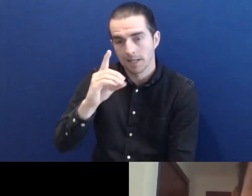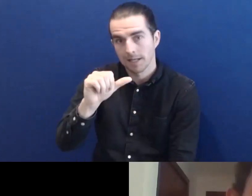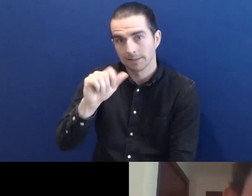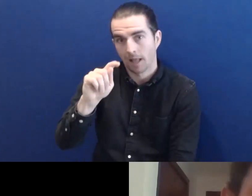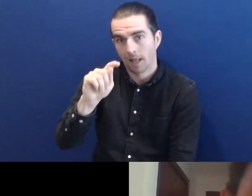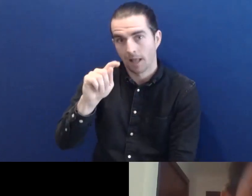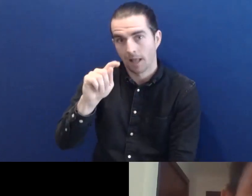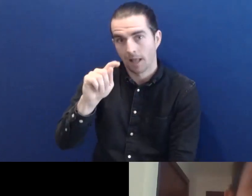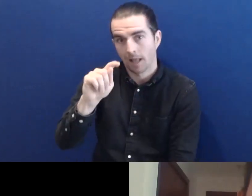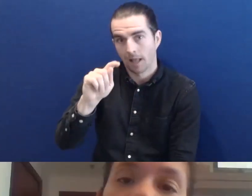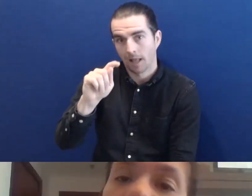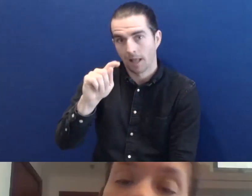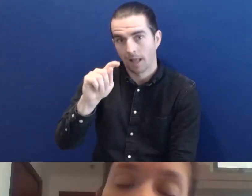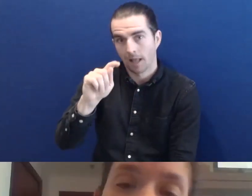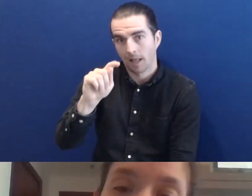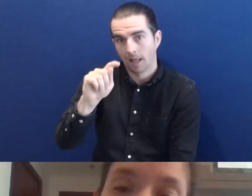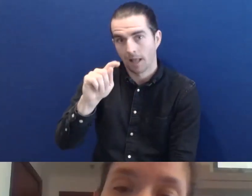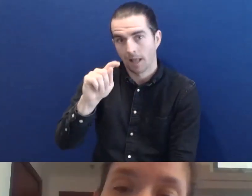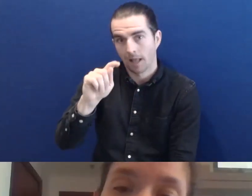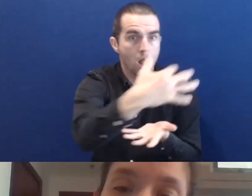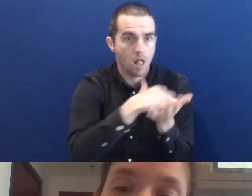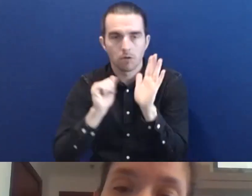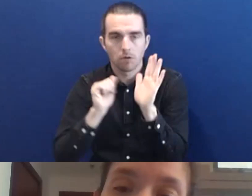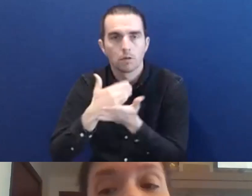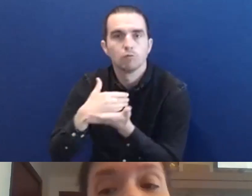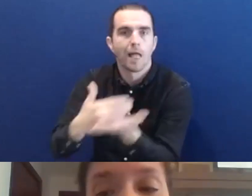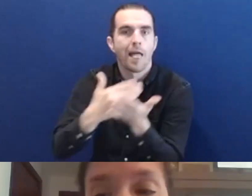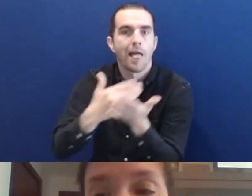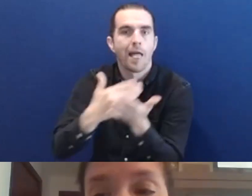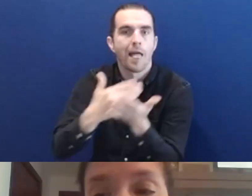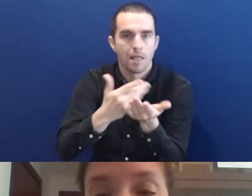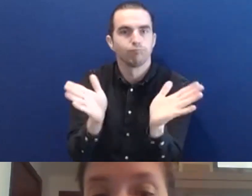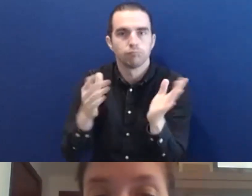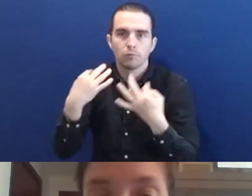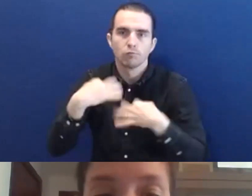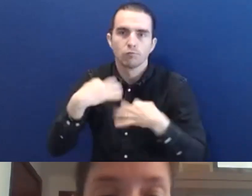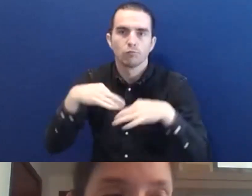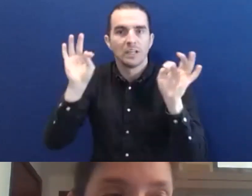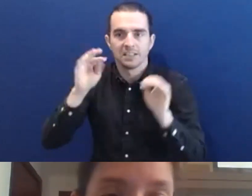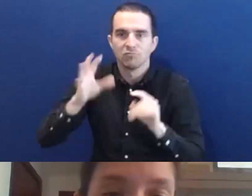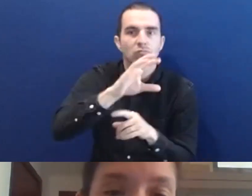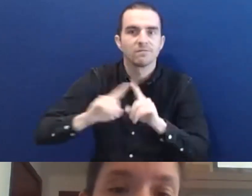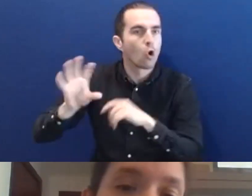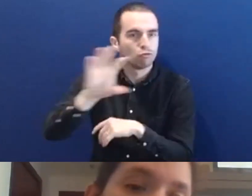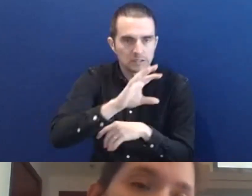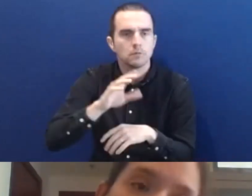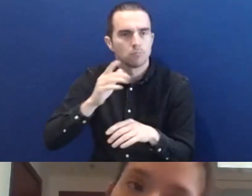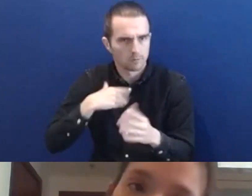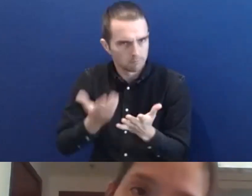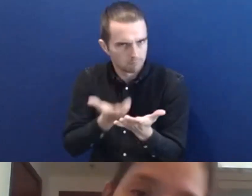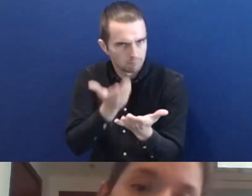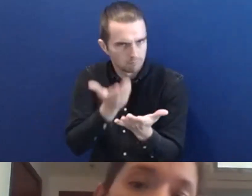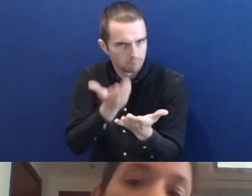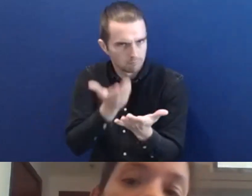provide a basis for comparison for the situation between them, which we believe allows us to learn about the ways in which our